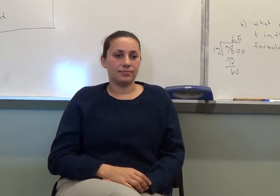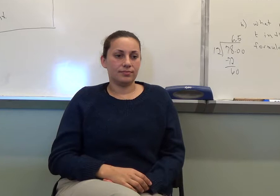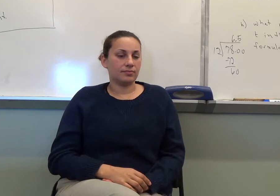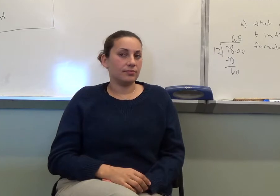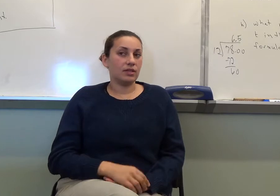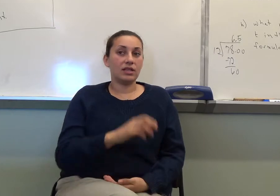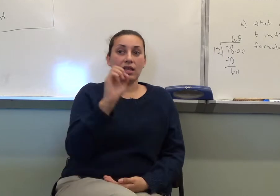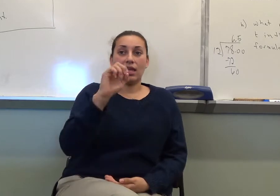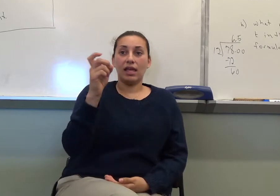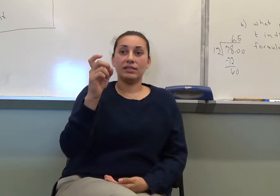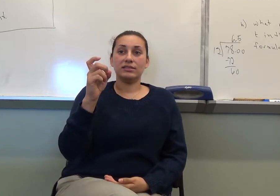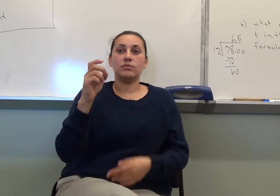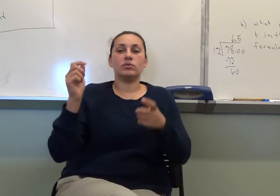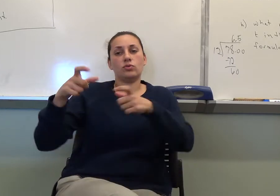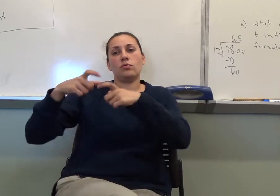exponent will be a lot larger.